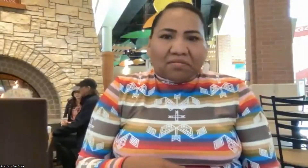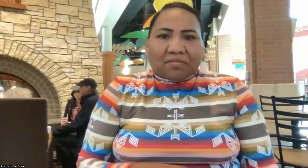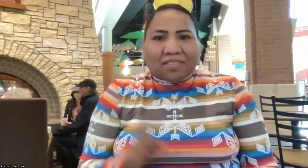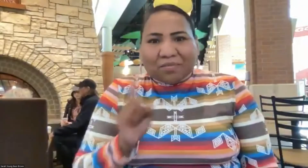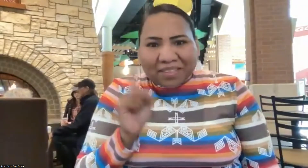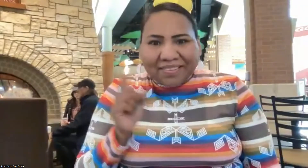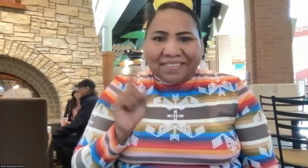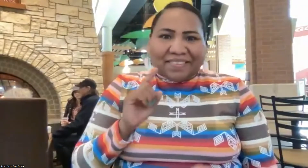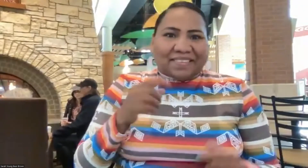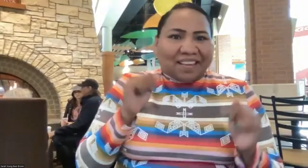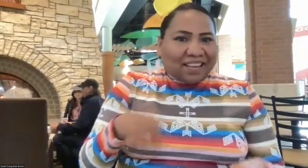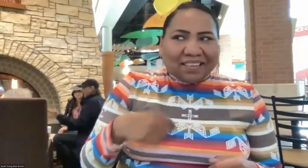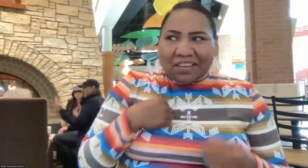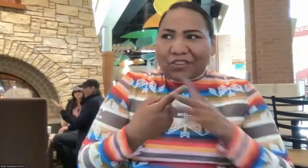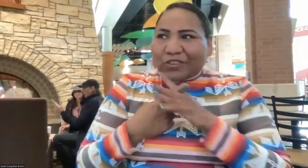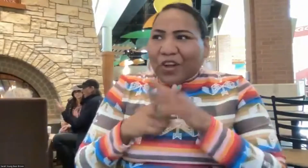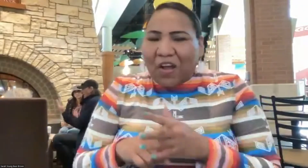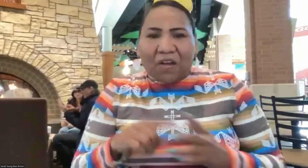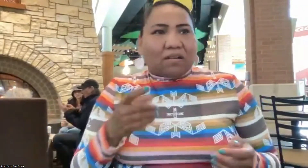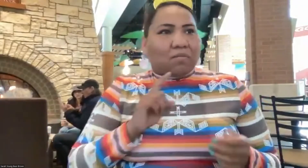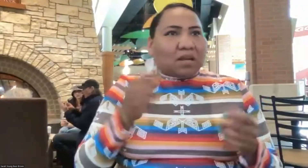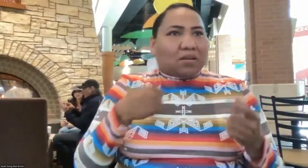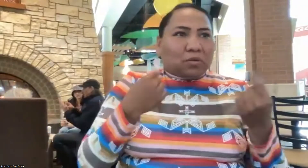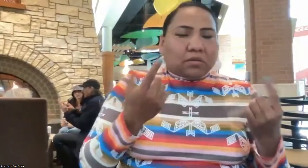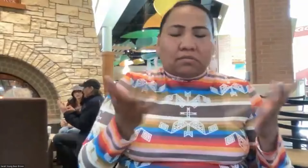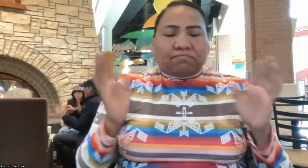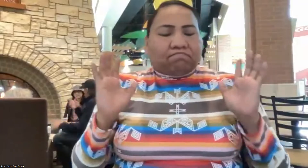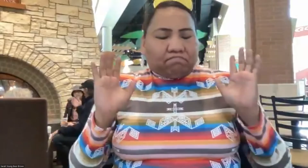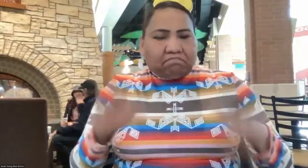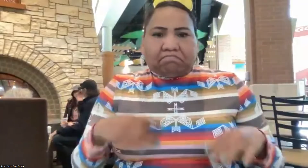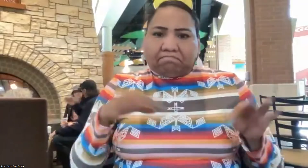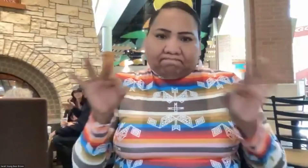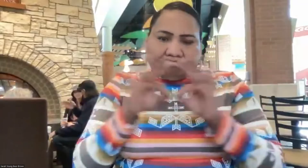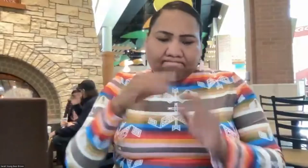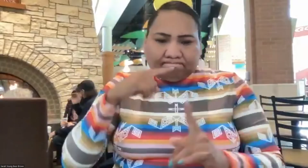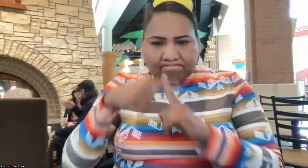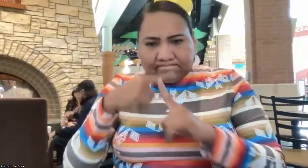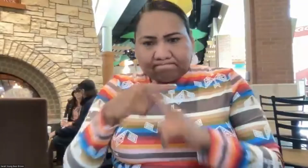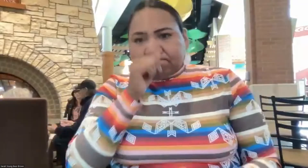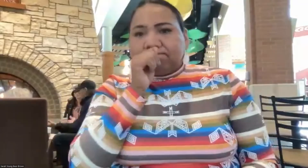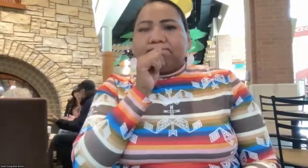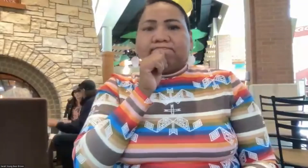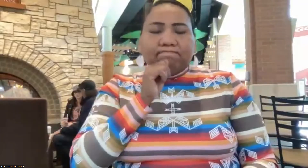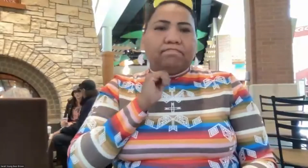I still didn't know what to do. I didn't know where to go. It was like I was just turned loose and I had to try to figure it out on my